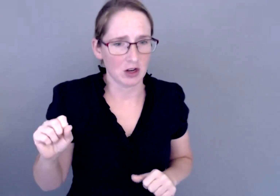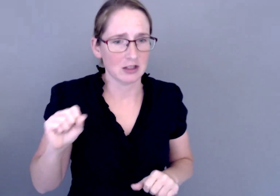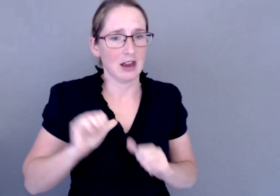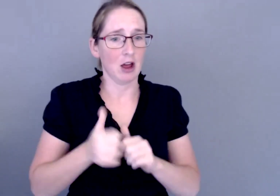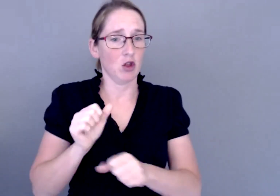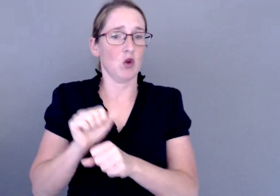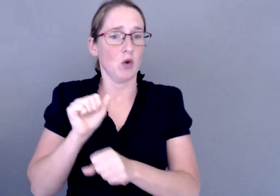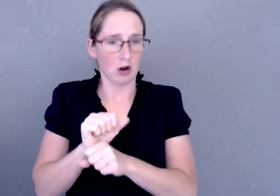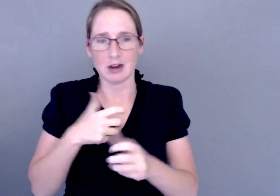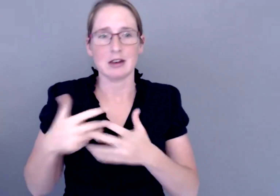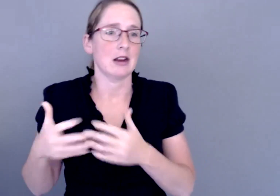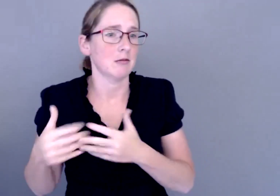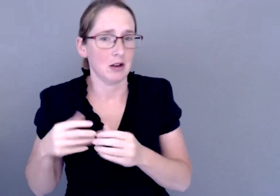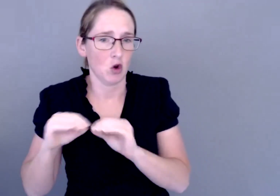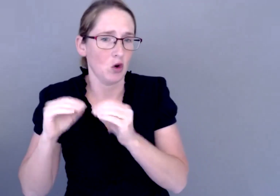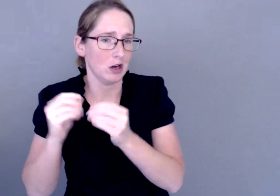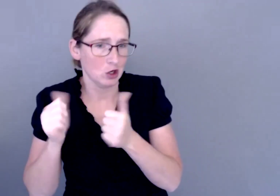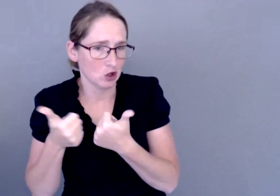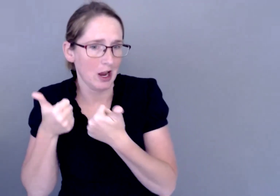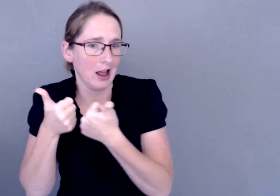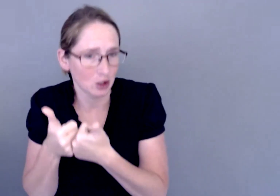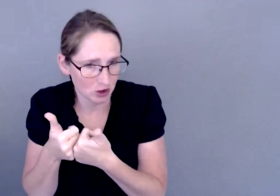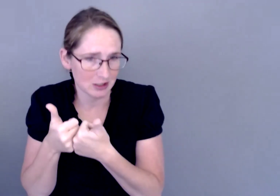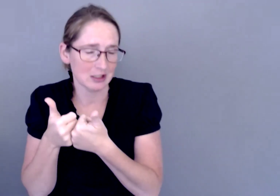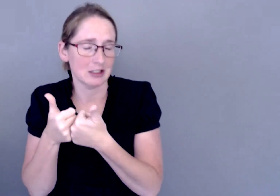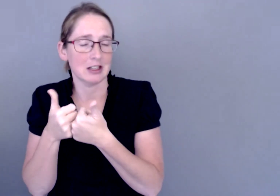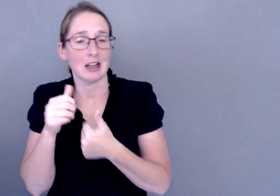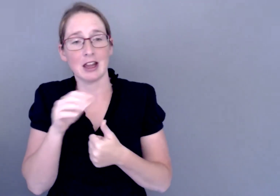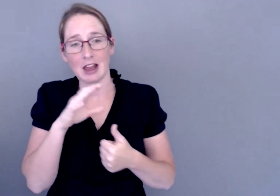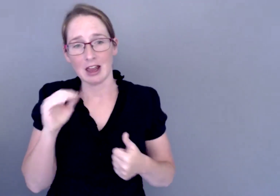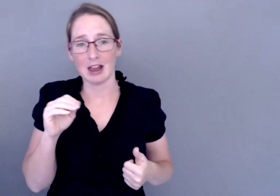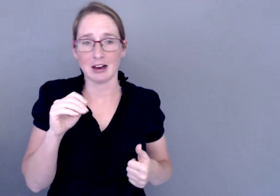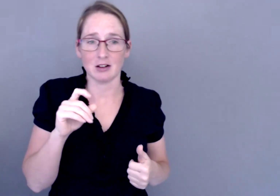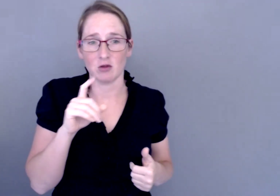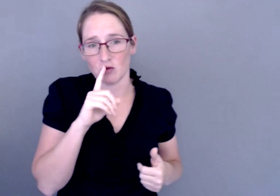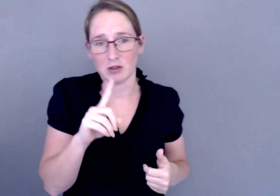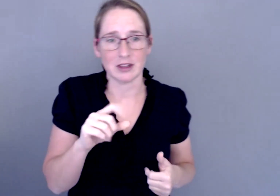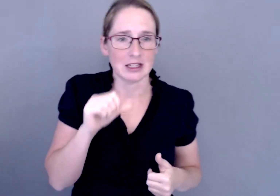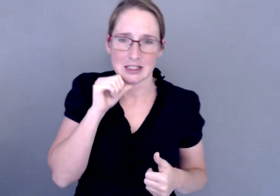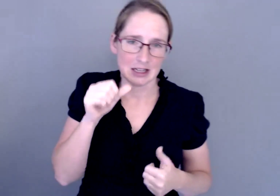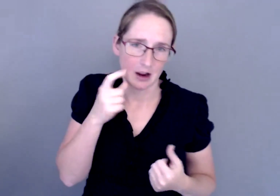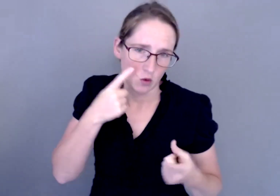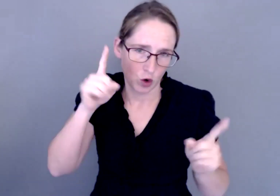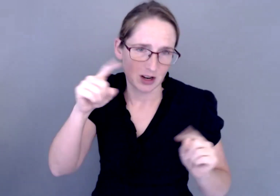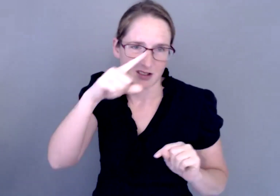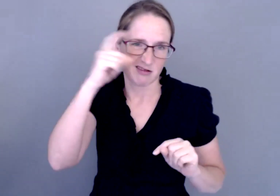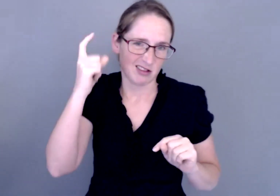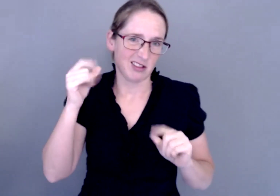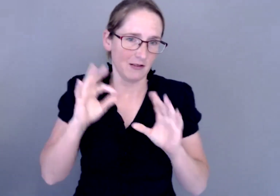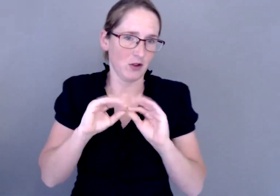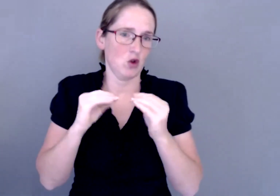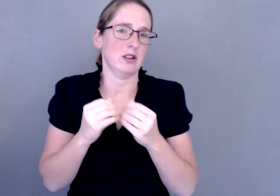working despite the organizational challenges and is really not working because of the